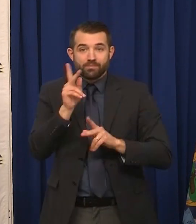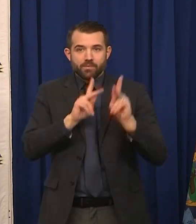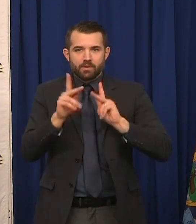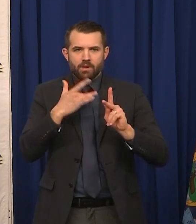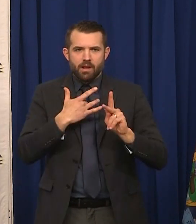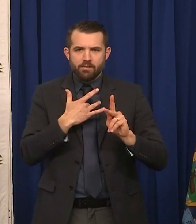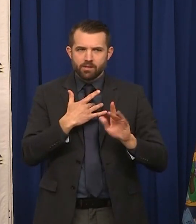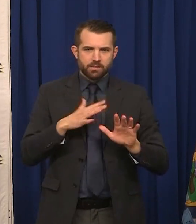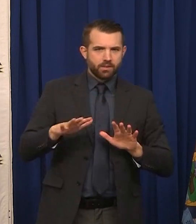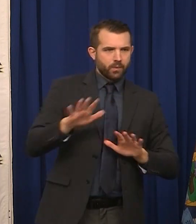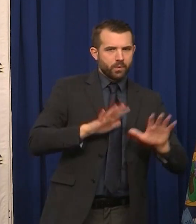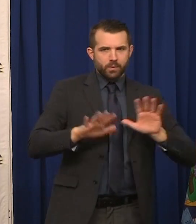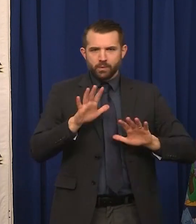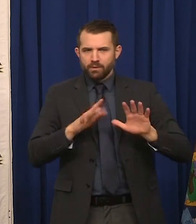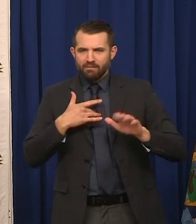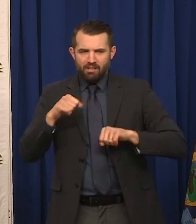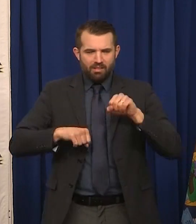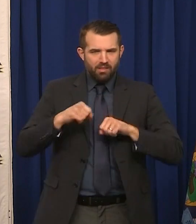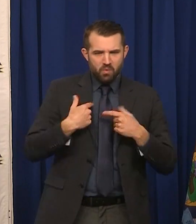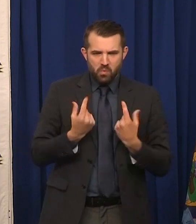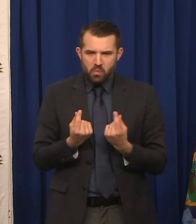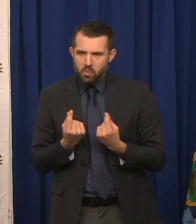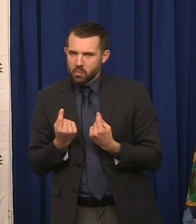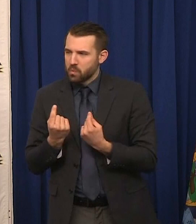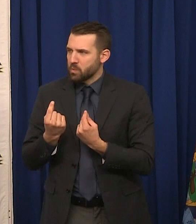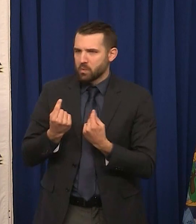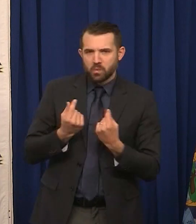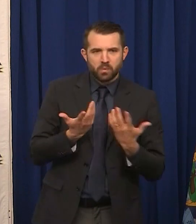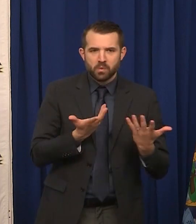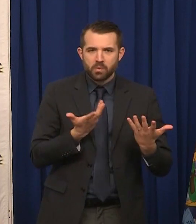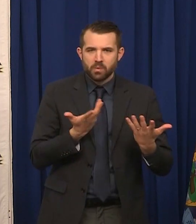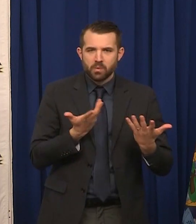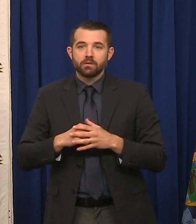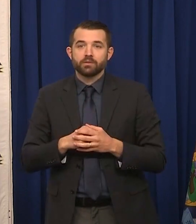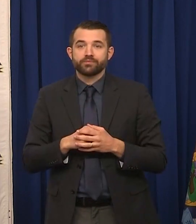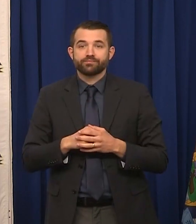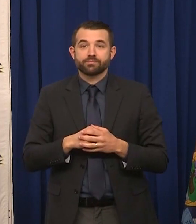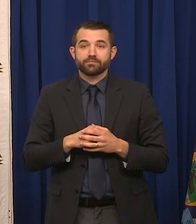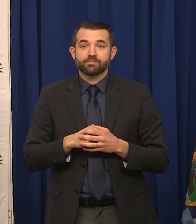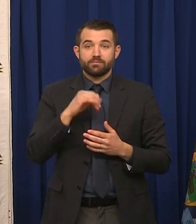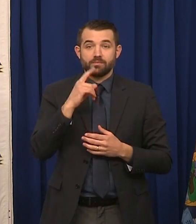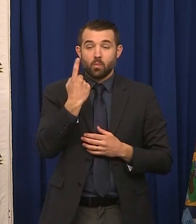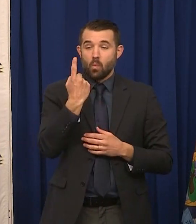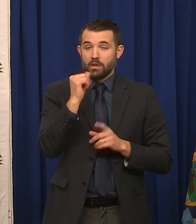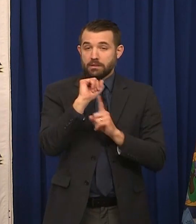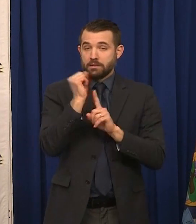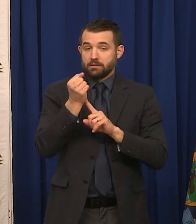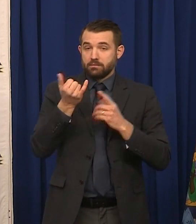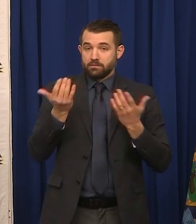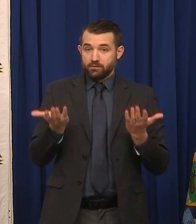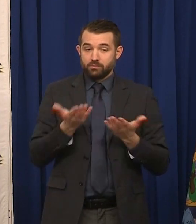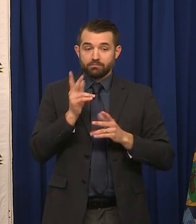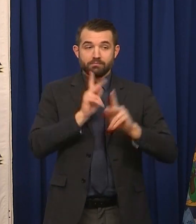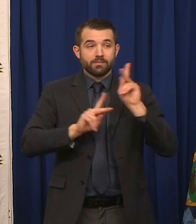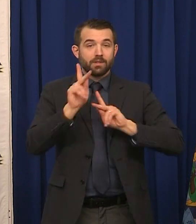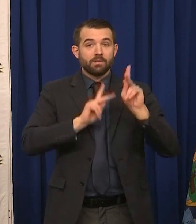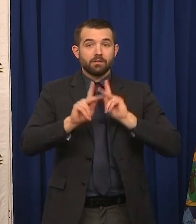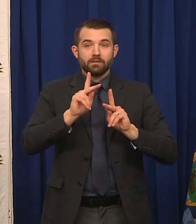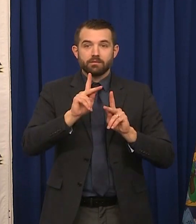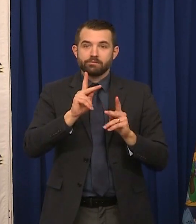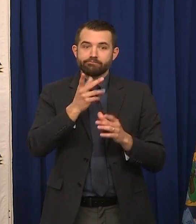unfortunately, in this particular instance, one such individual did succumb. Now, your other question is about